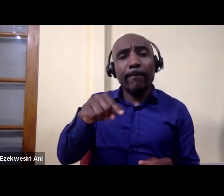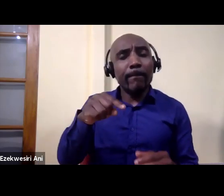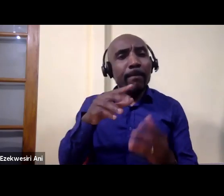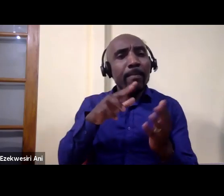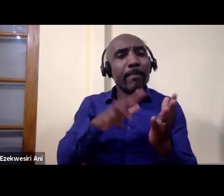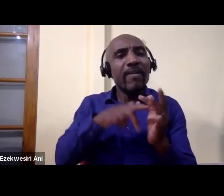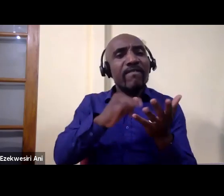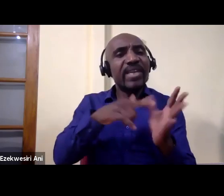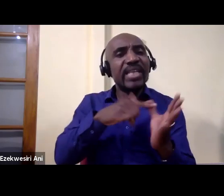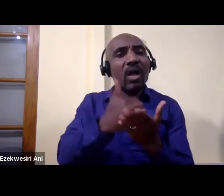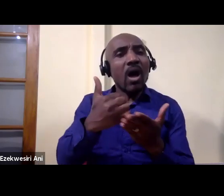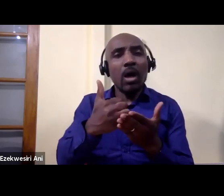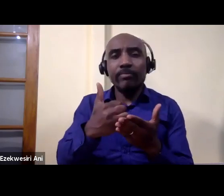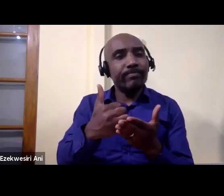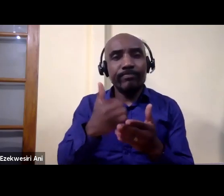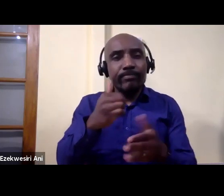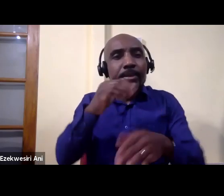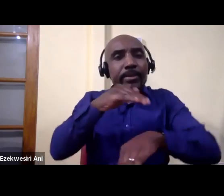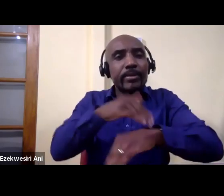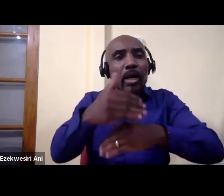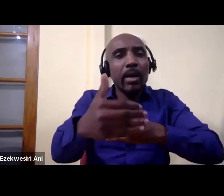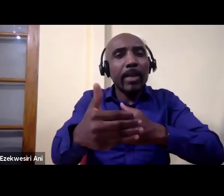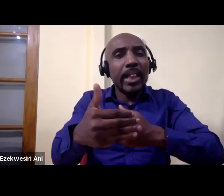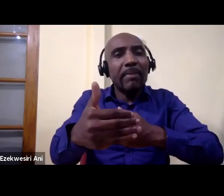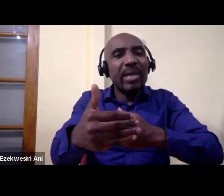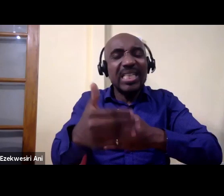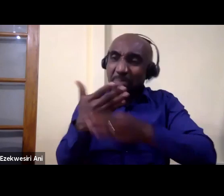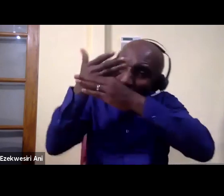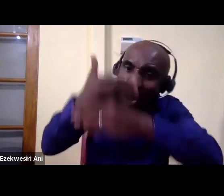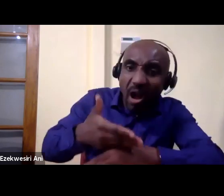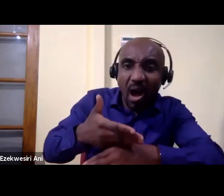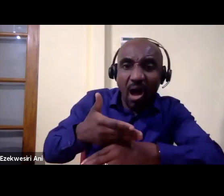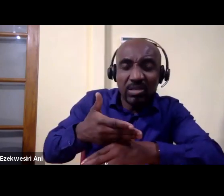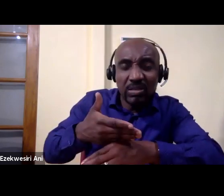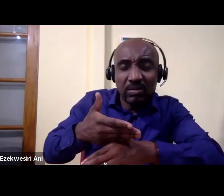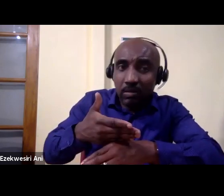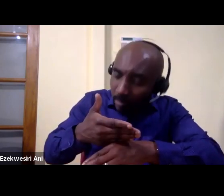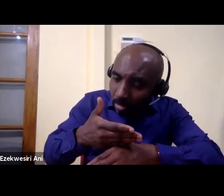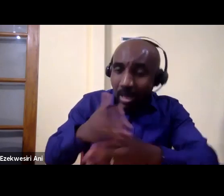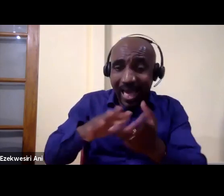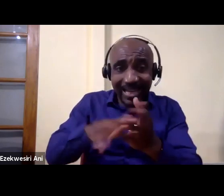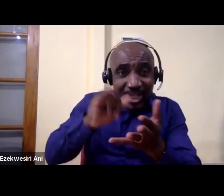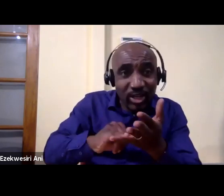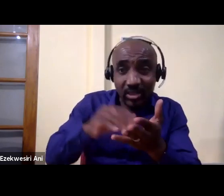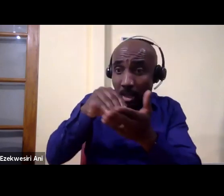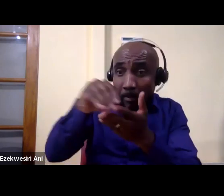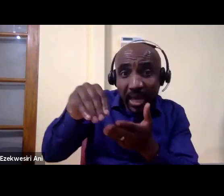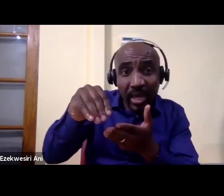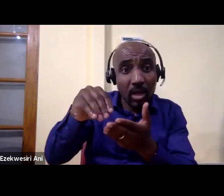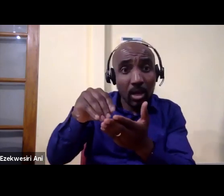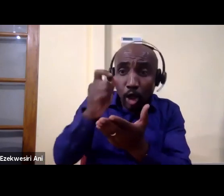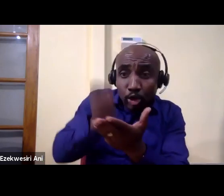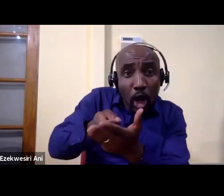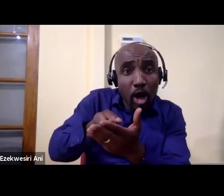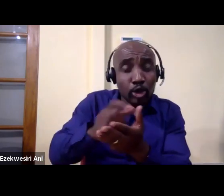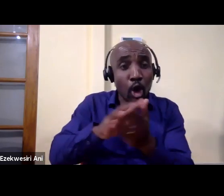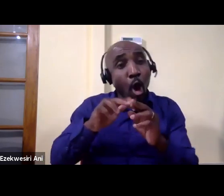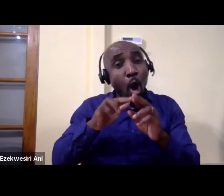limitation, they are working very hard to give back to the government, like paying for NHS surcharge and paying an home